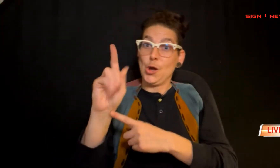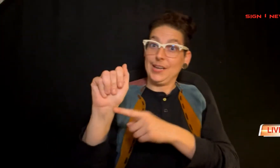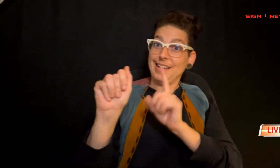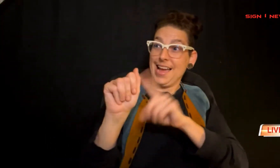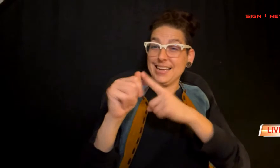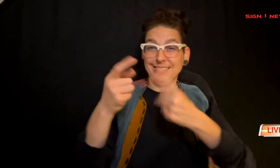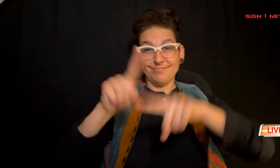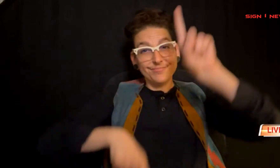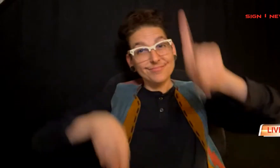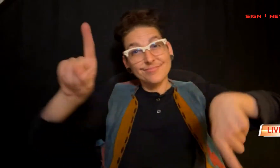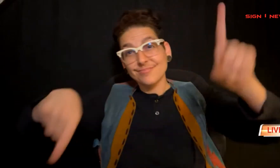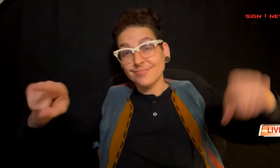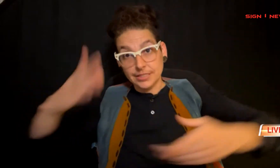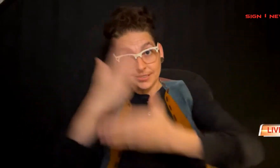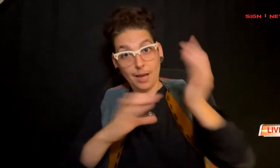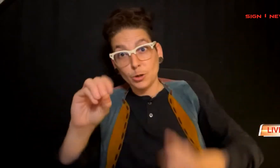So I agree.